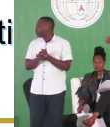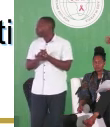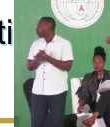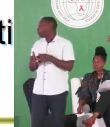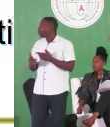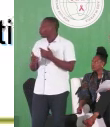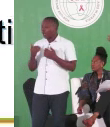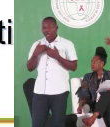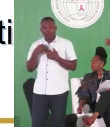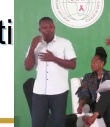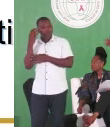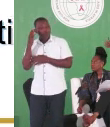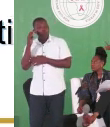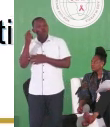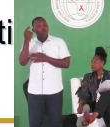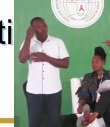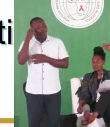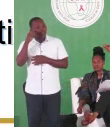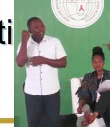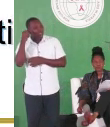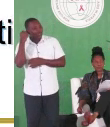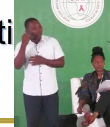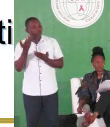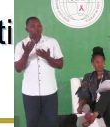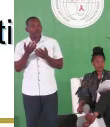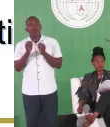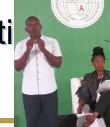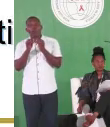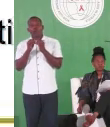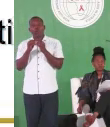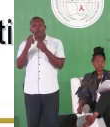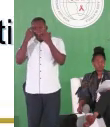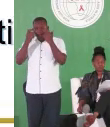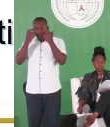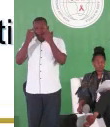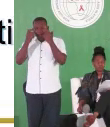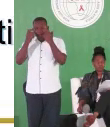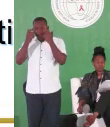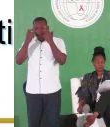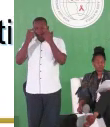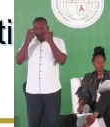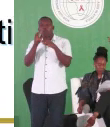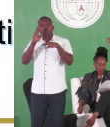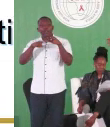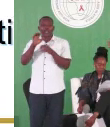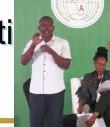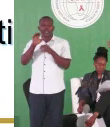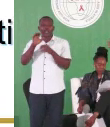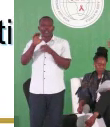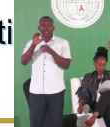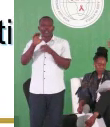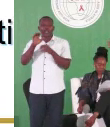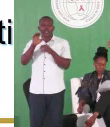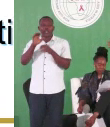bronze. For the silver, it's a little more because we ask in addition for more than 50% coverage of the